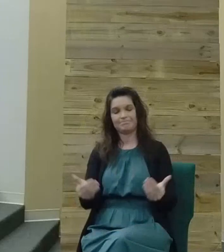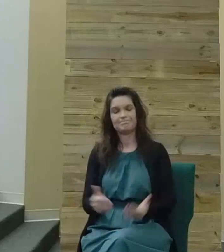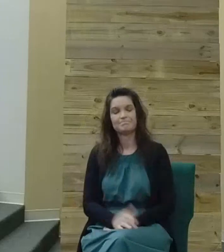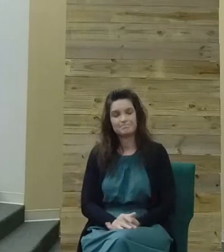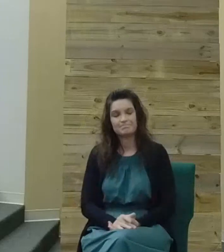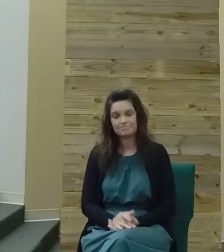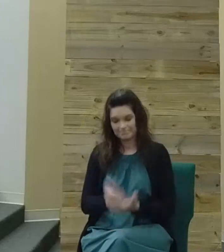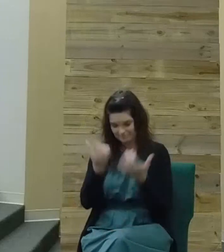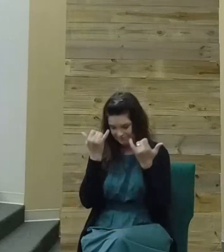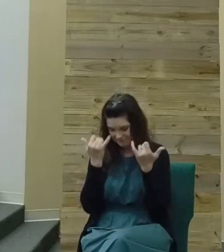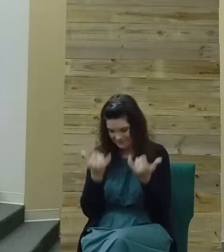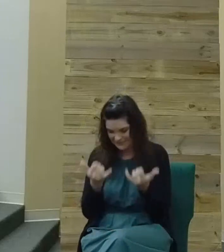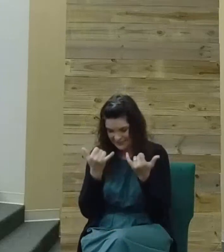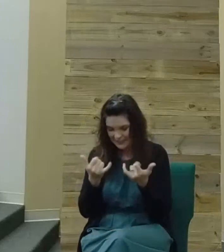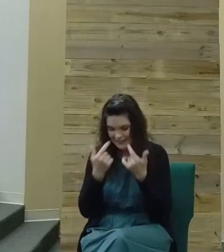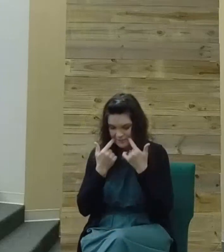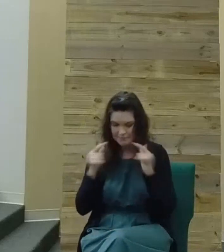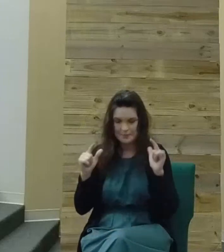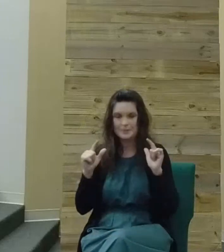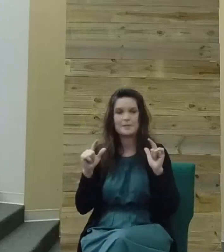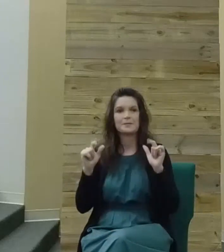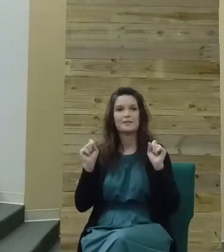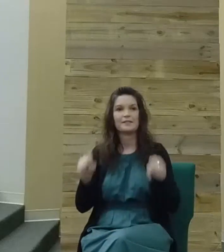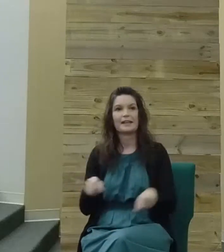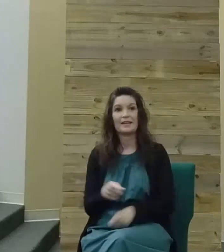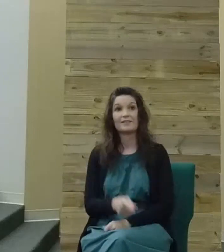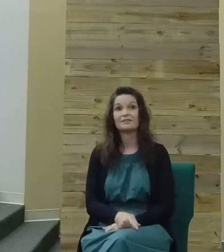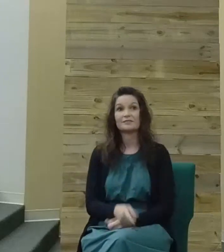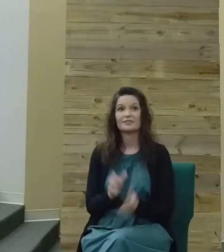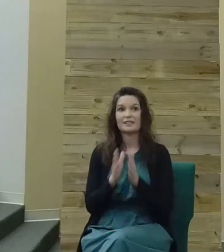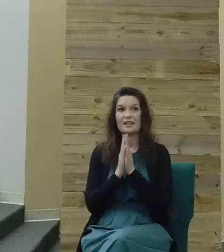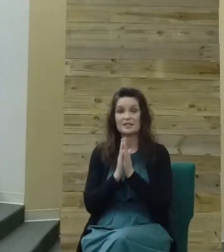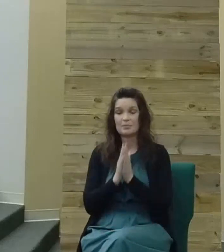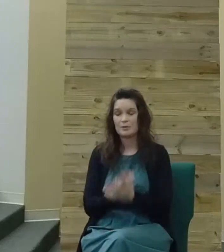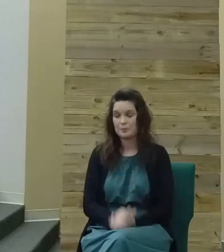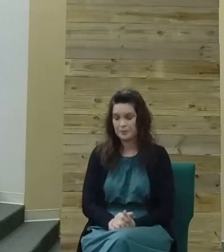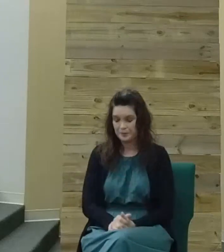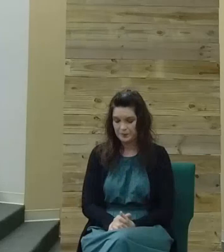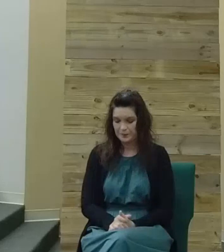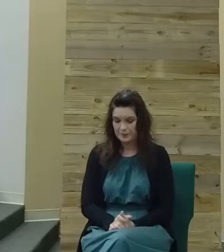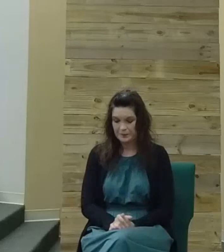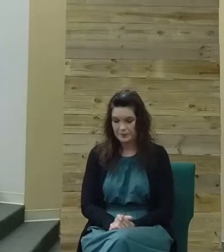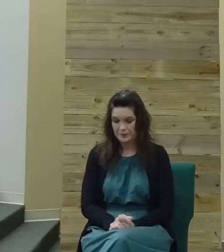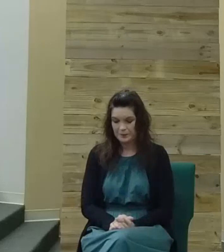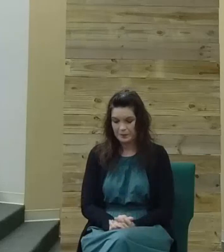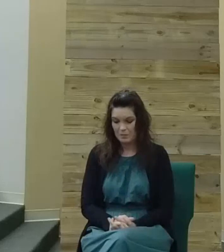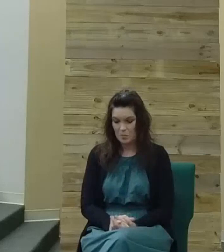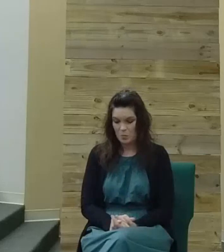time. Today is the day. Let's pray together.